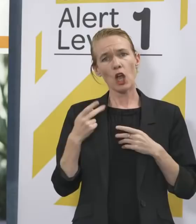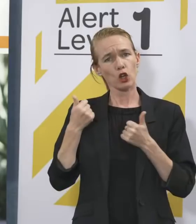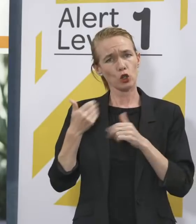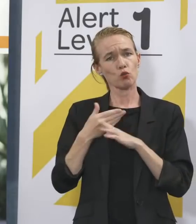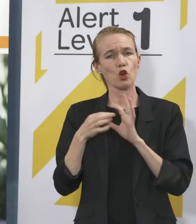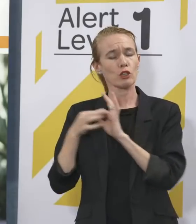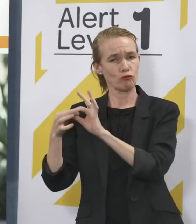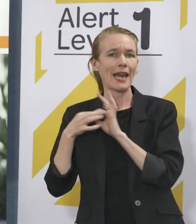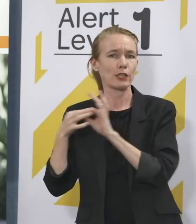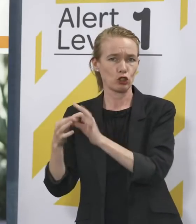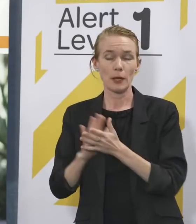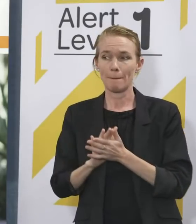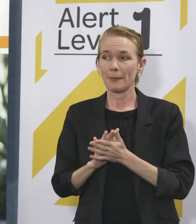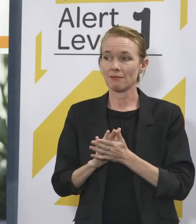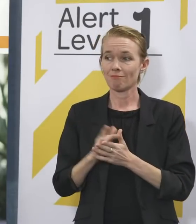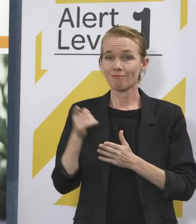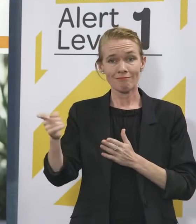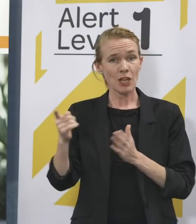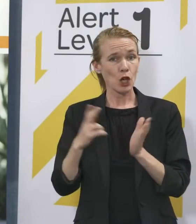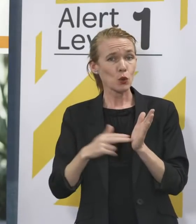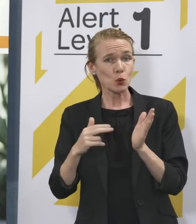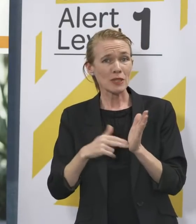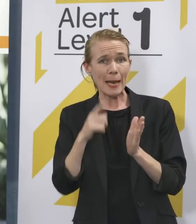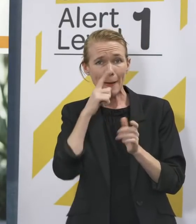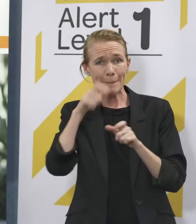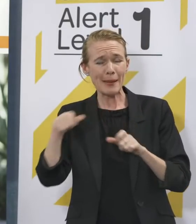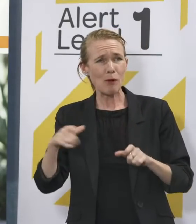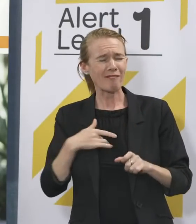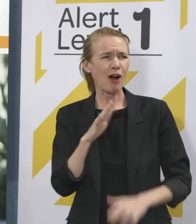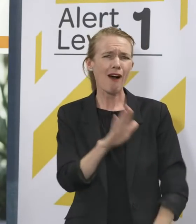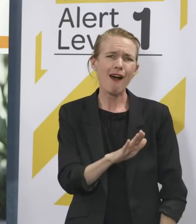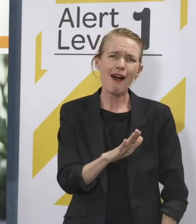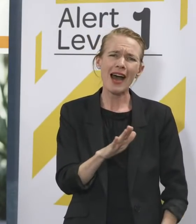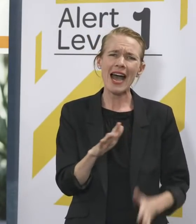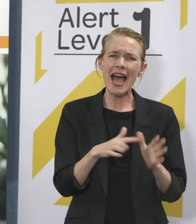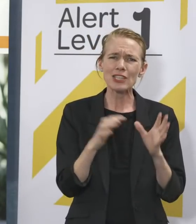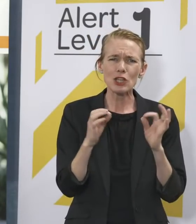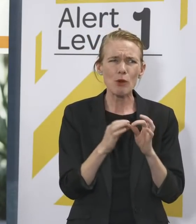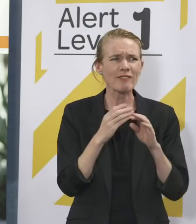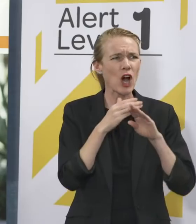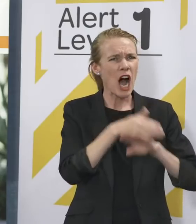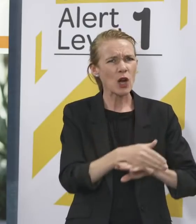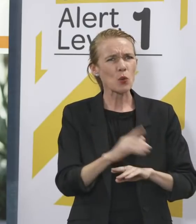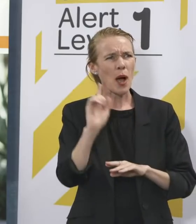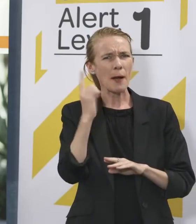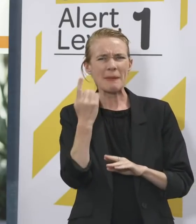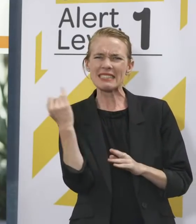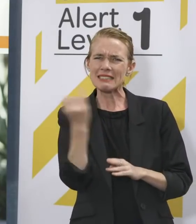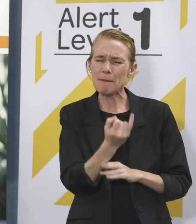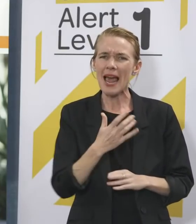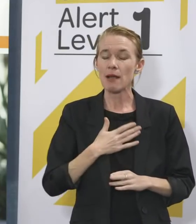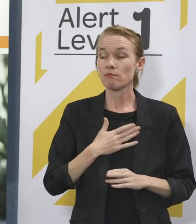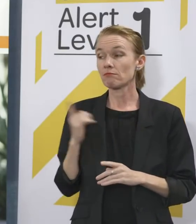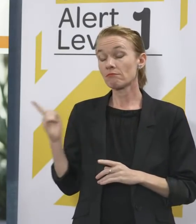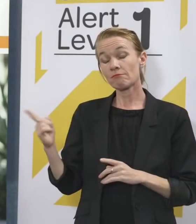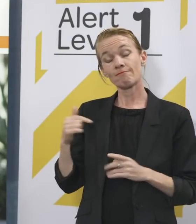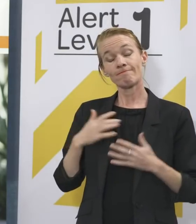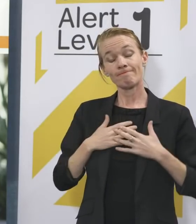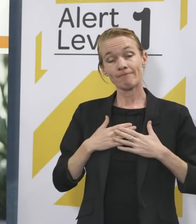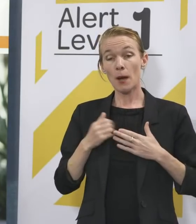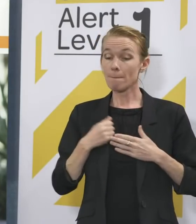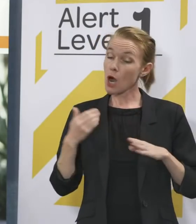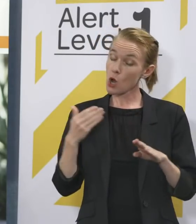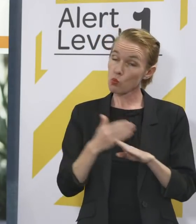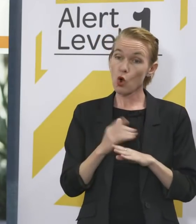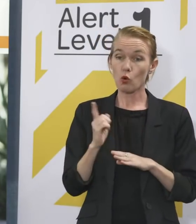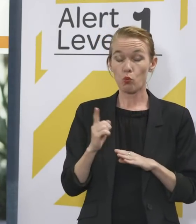Well, I just remain focused on, as I have since the start of this, doing the best possible job I can, and we continue to remain focused on keeping New Zealanders